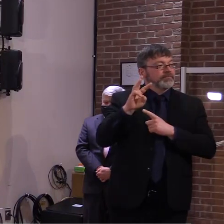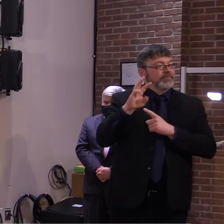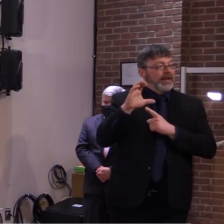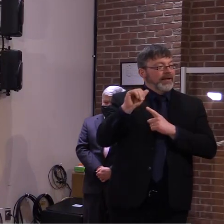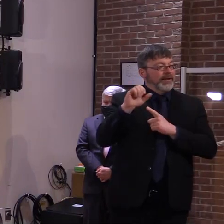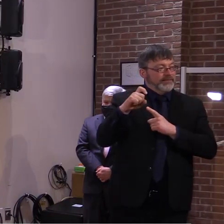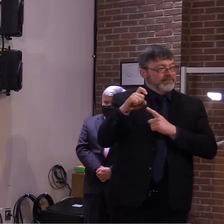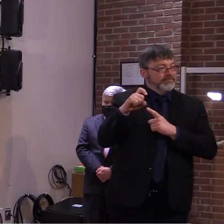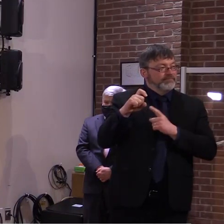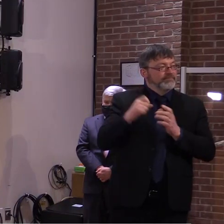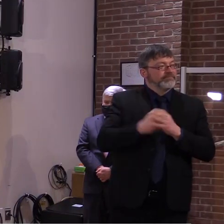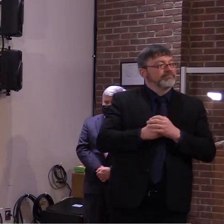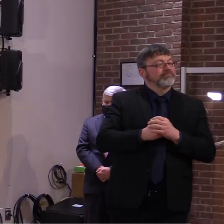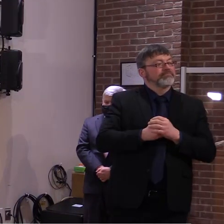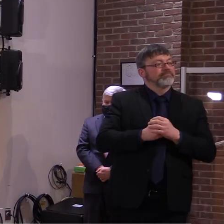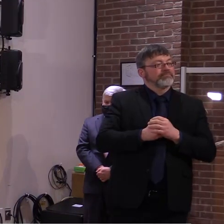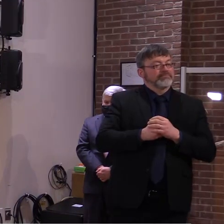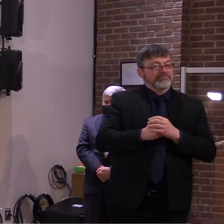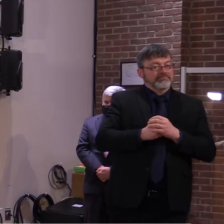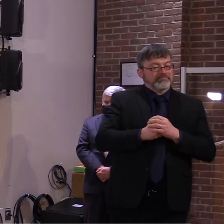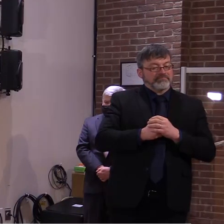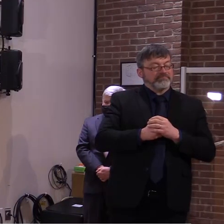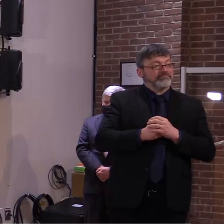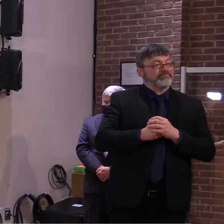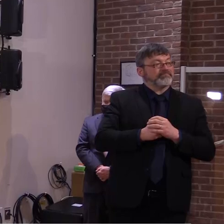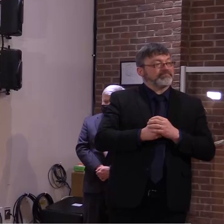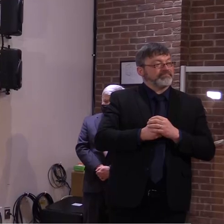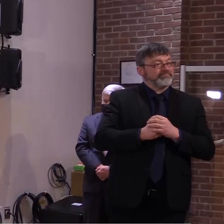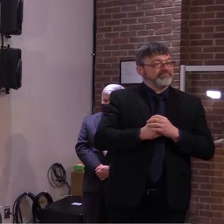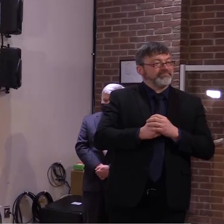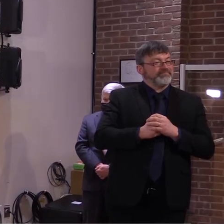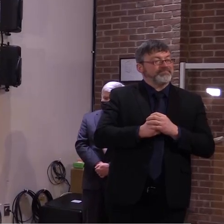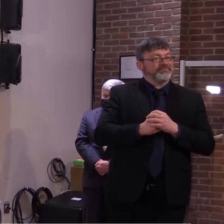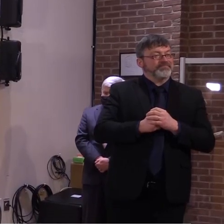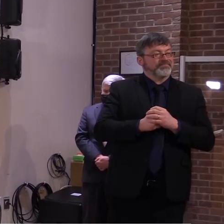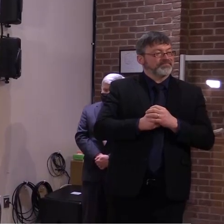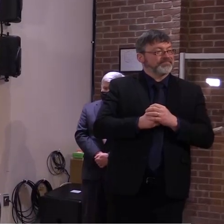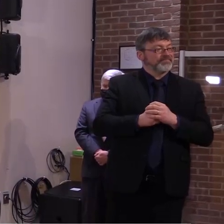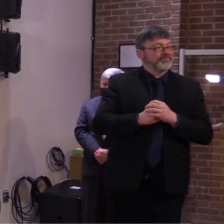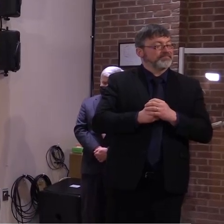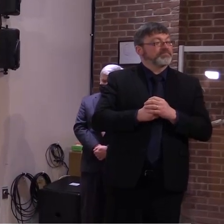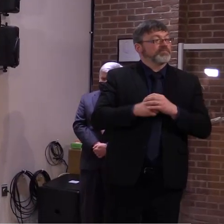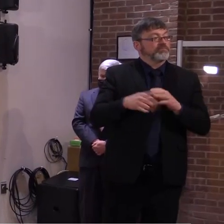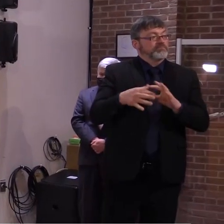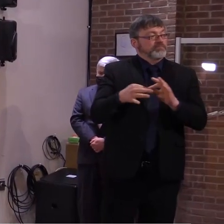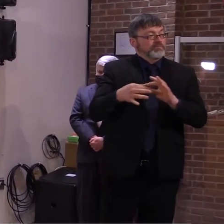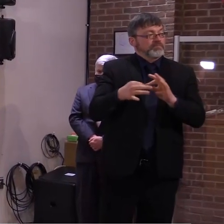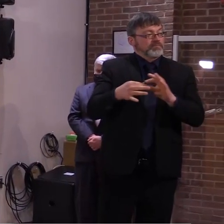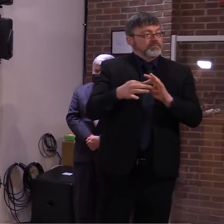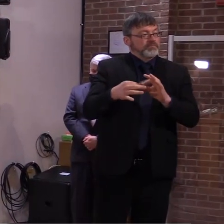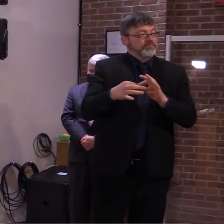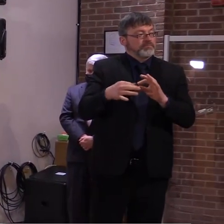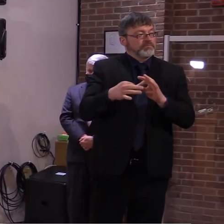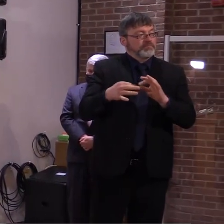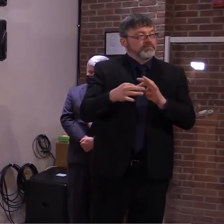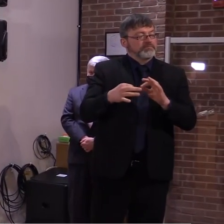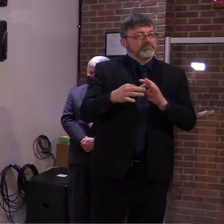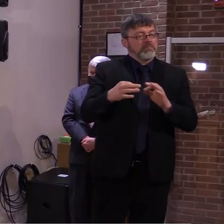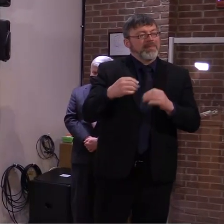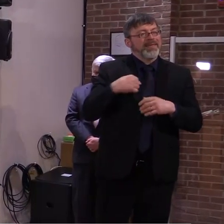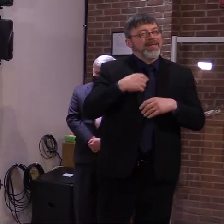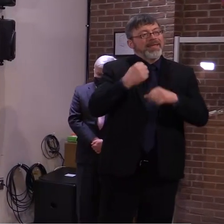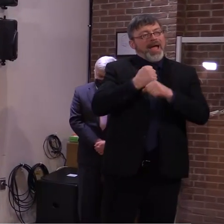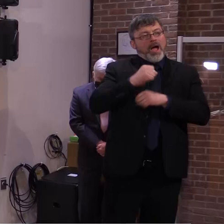We received a question from a school nurse just asking how the new 3-foot distancing guidelines would affect who is considered a